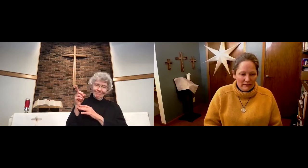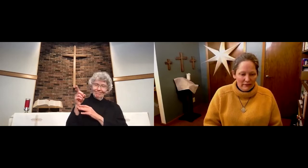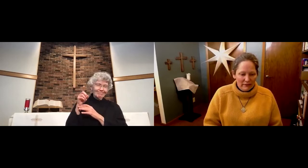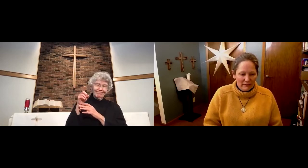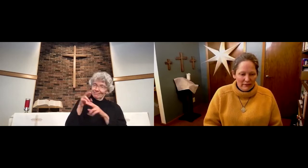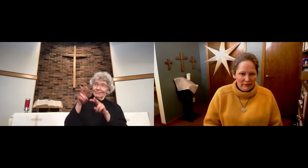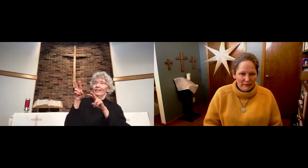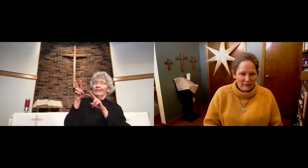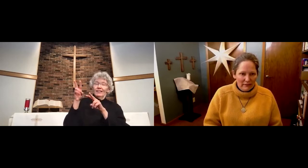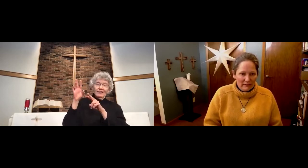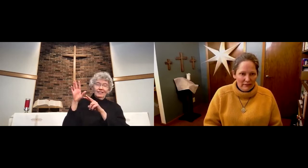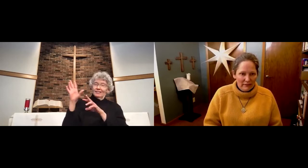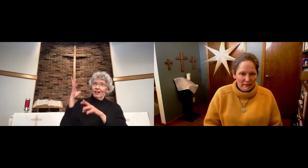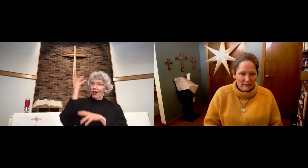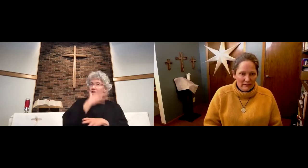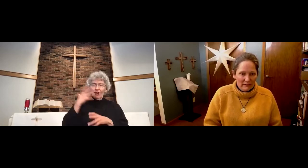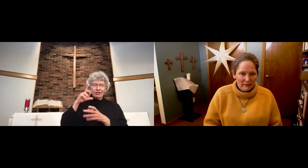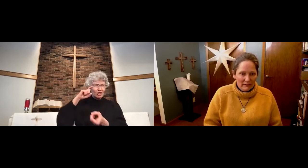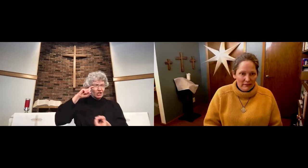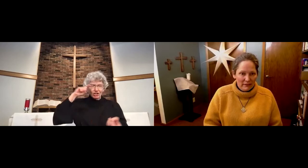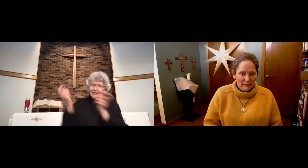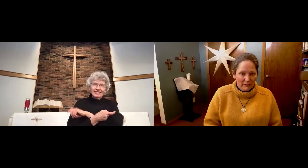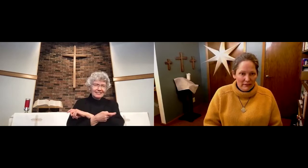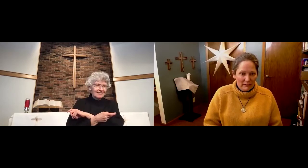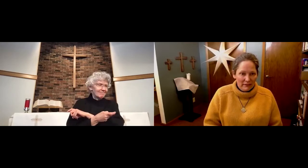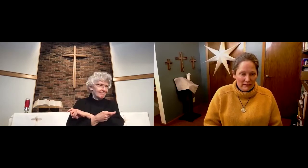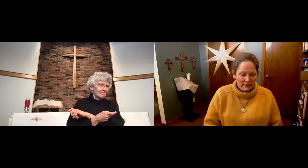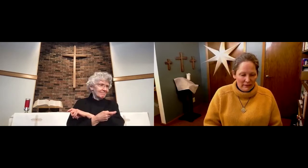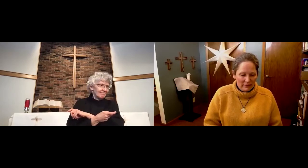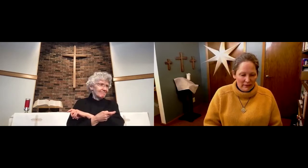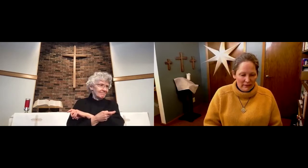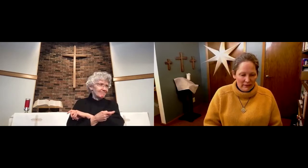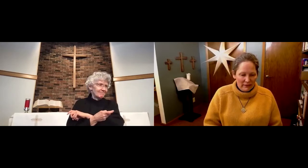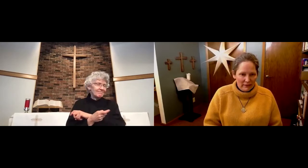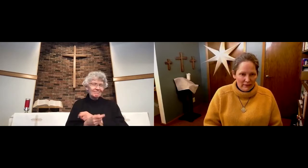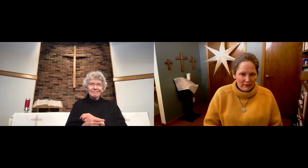With Jesus's transfiguration, a blinding light